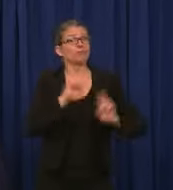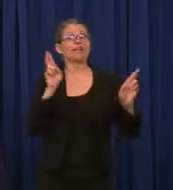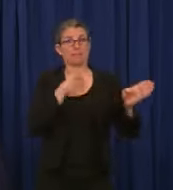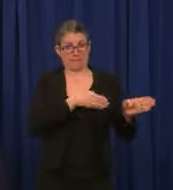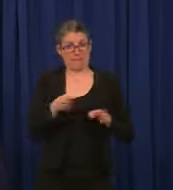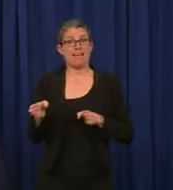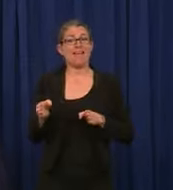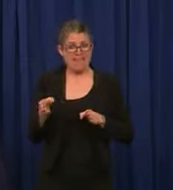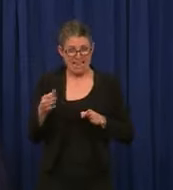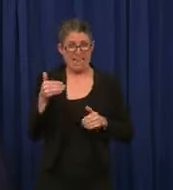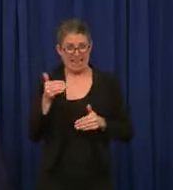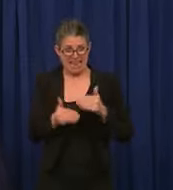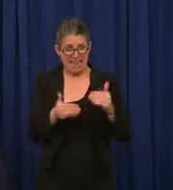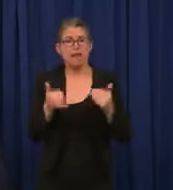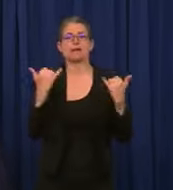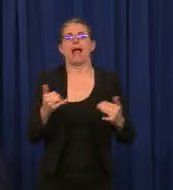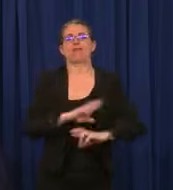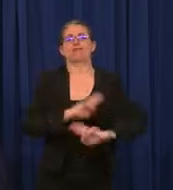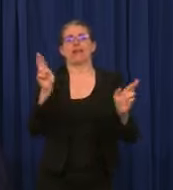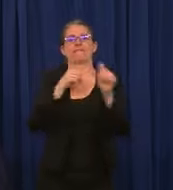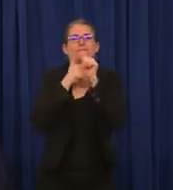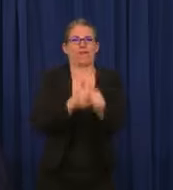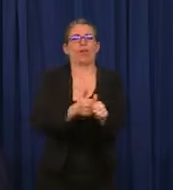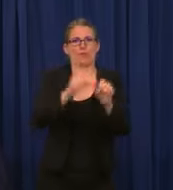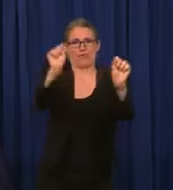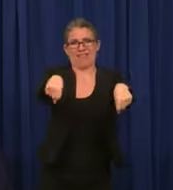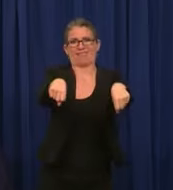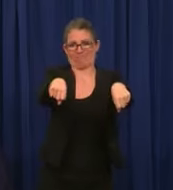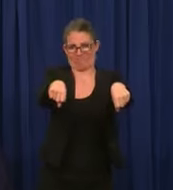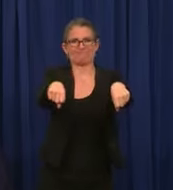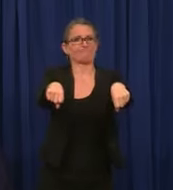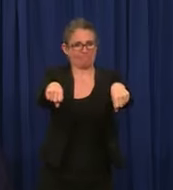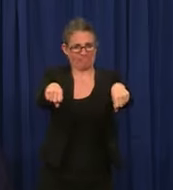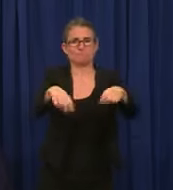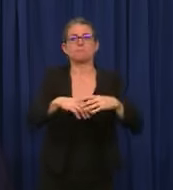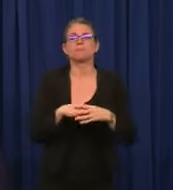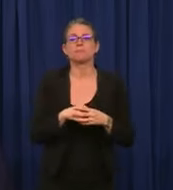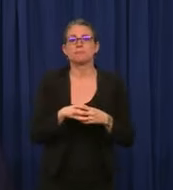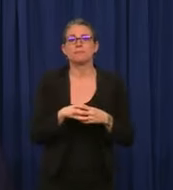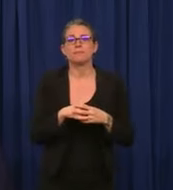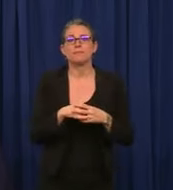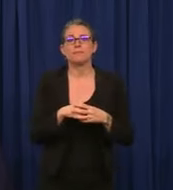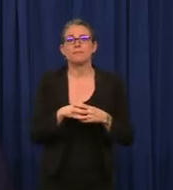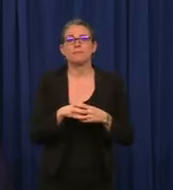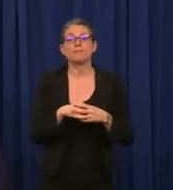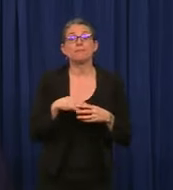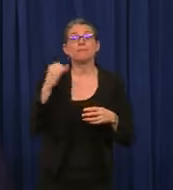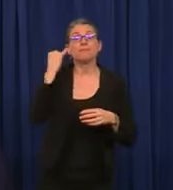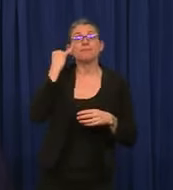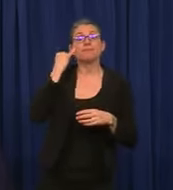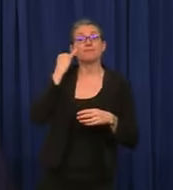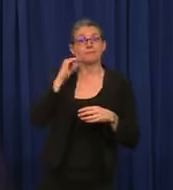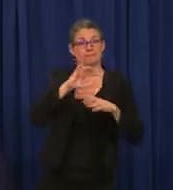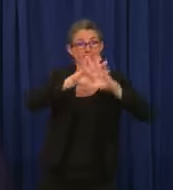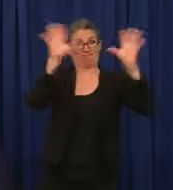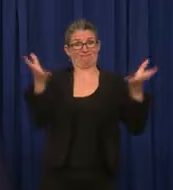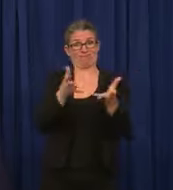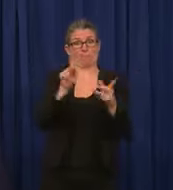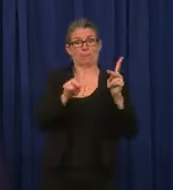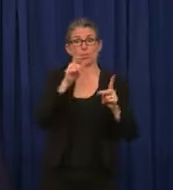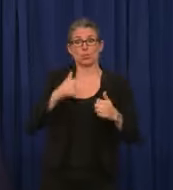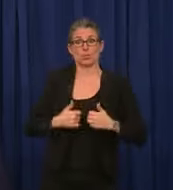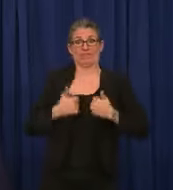In general, we're working to make sure that individuals who have signs and symptoms can get test results as quickly as